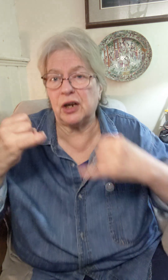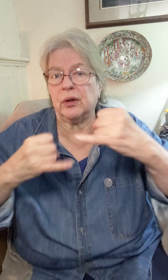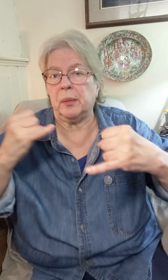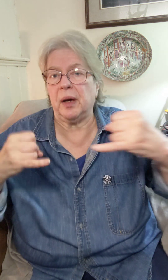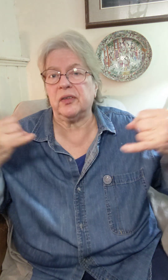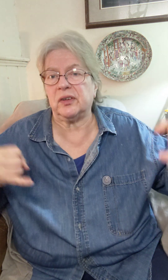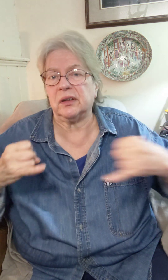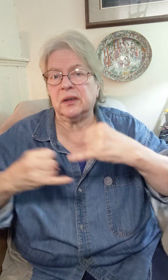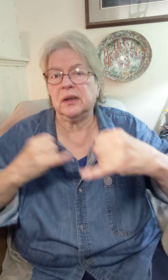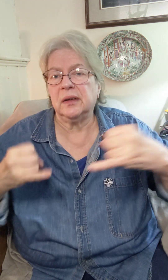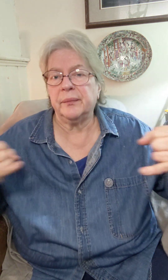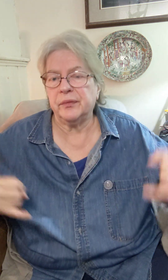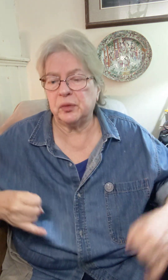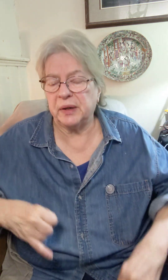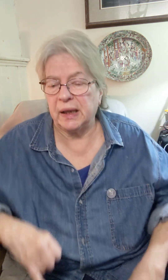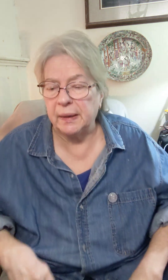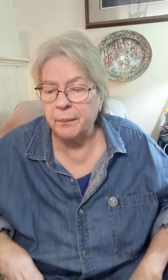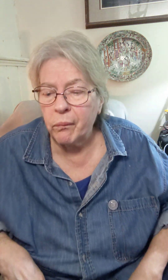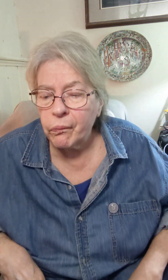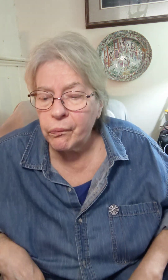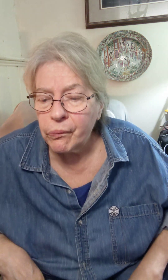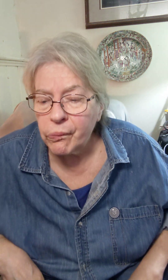generally pasta, spaghetti.